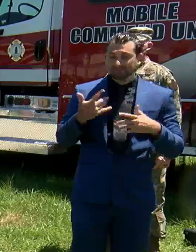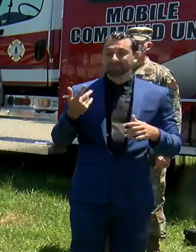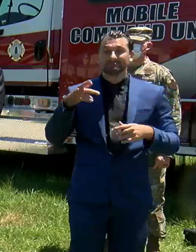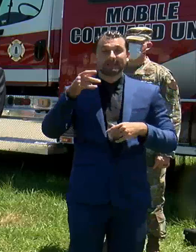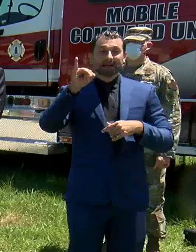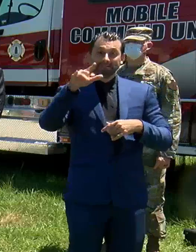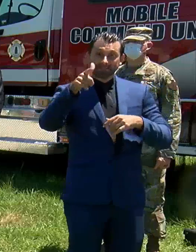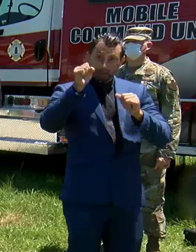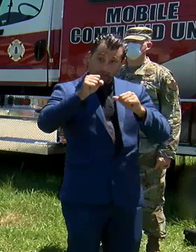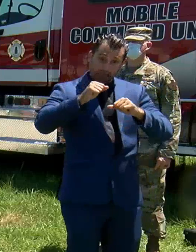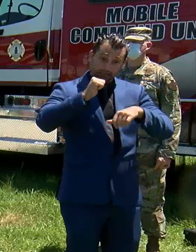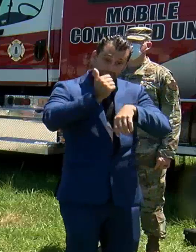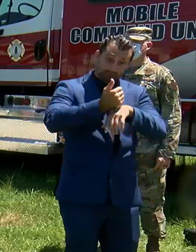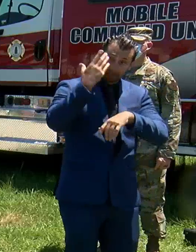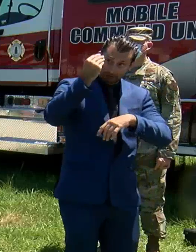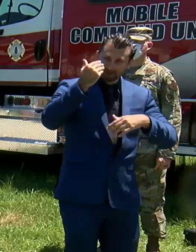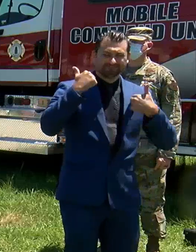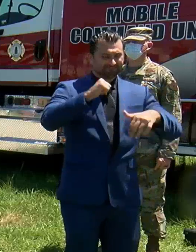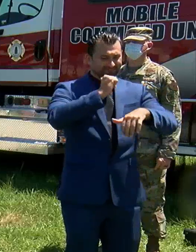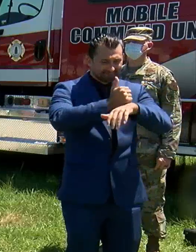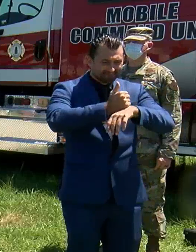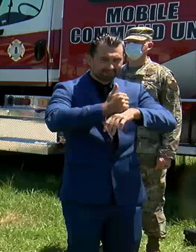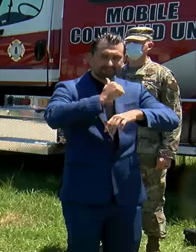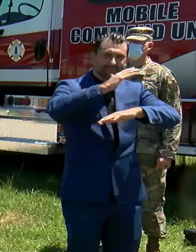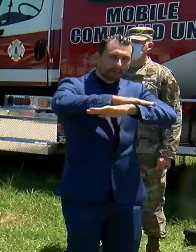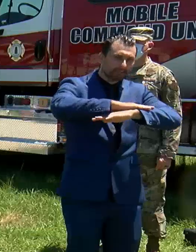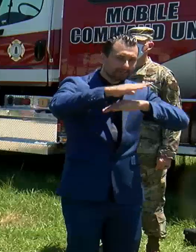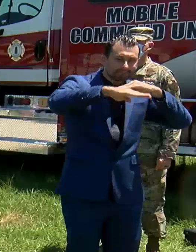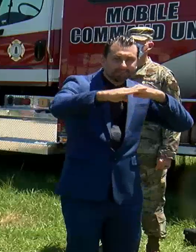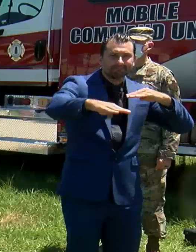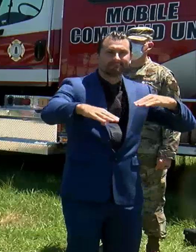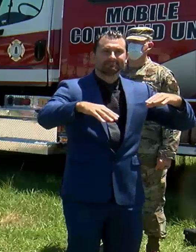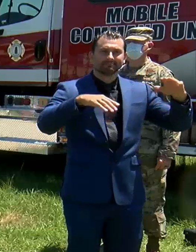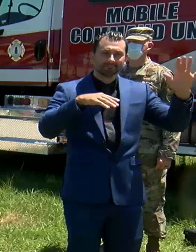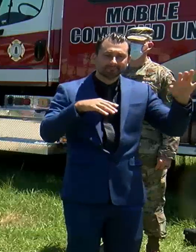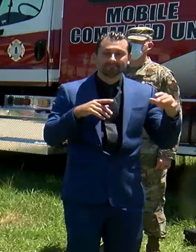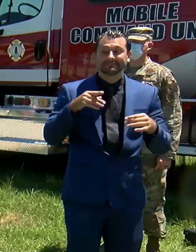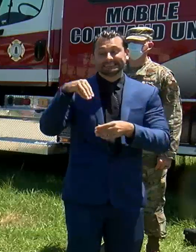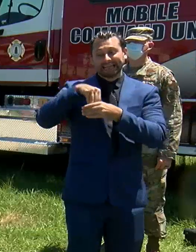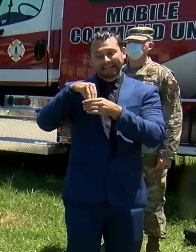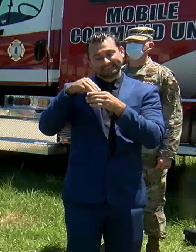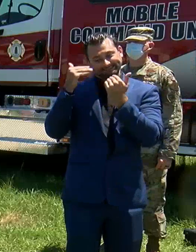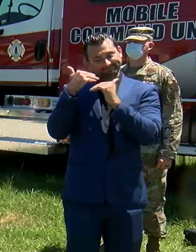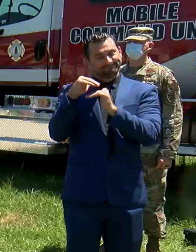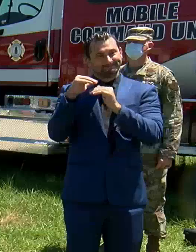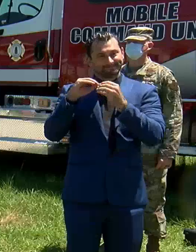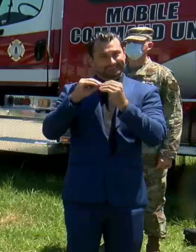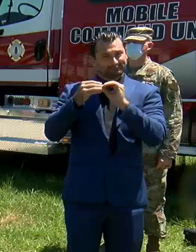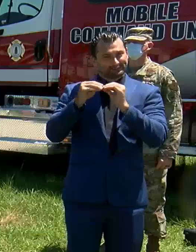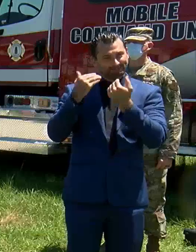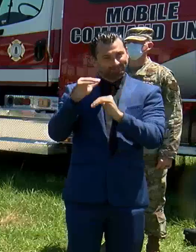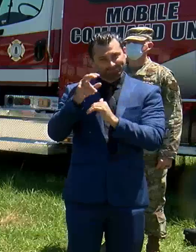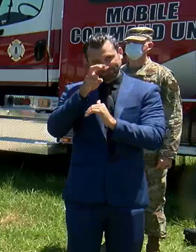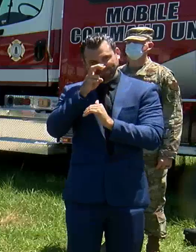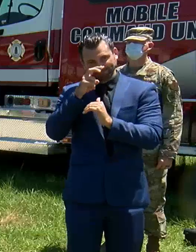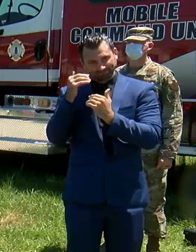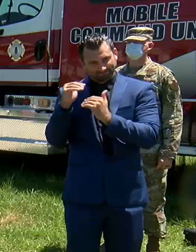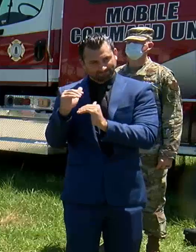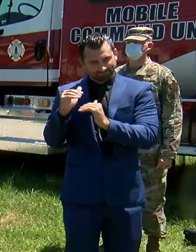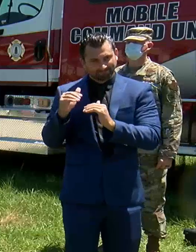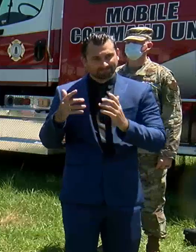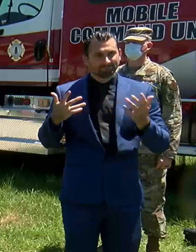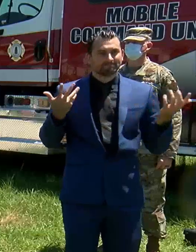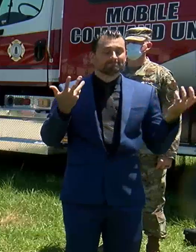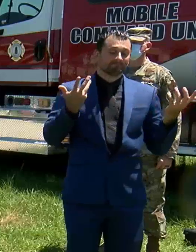able to take advantage of that. Yes, there will be limited indoors, but that, of course, we want to get back to where we can go on full capacity.